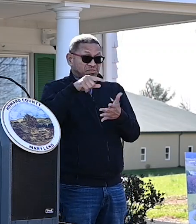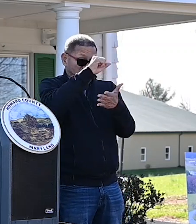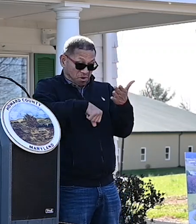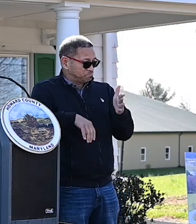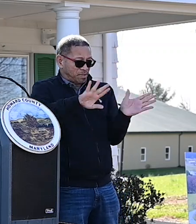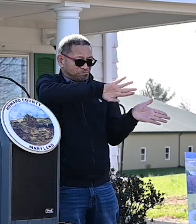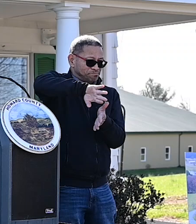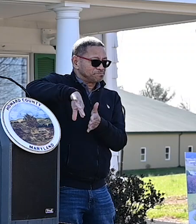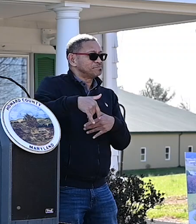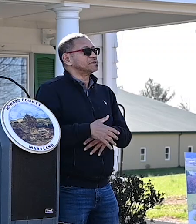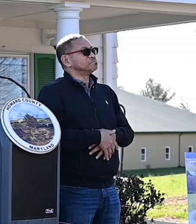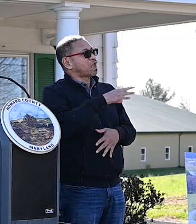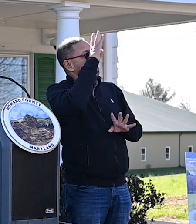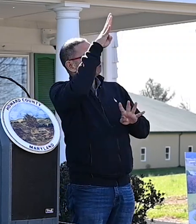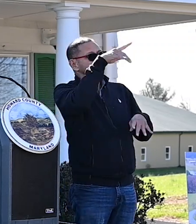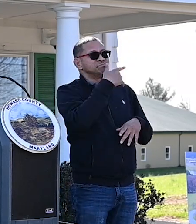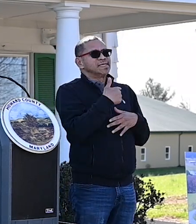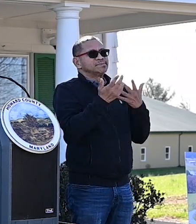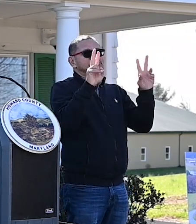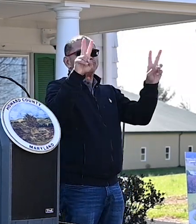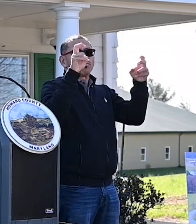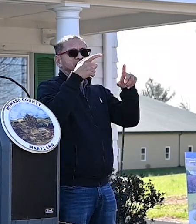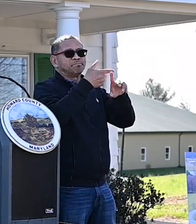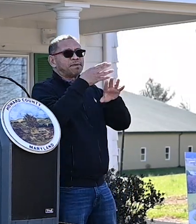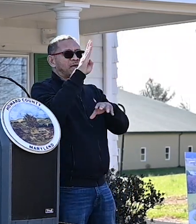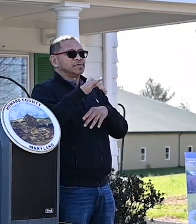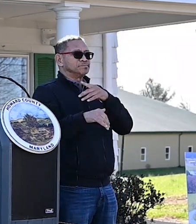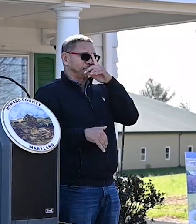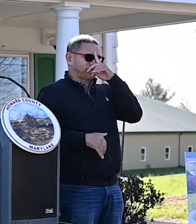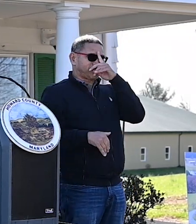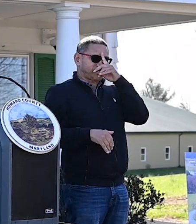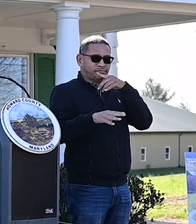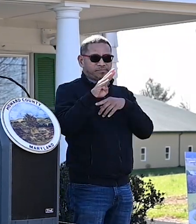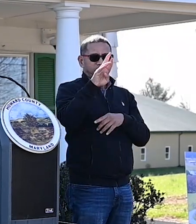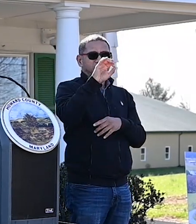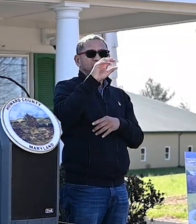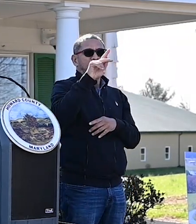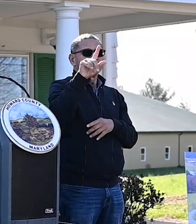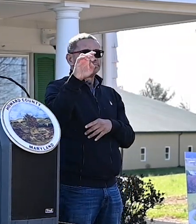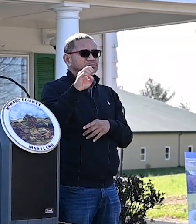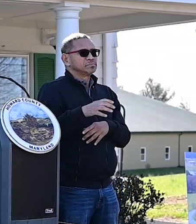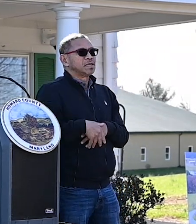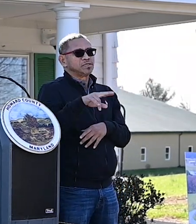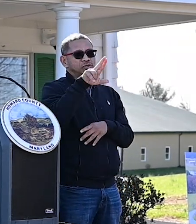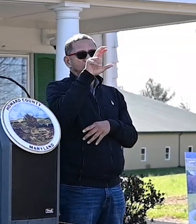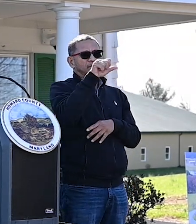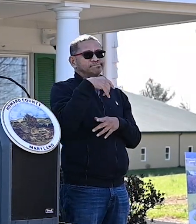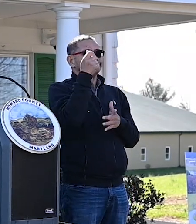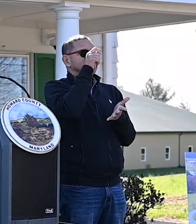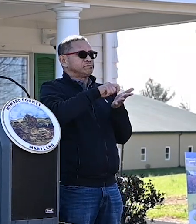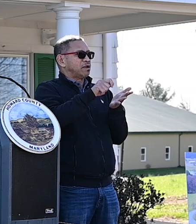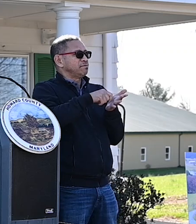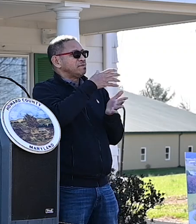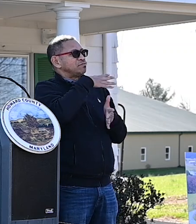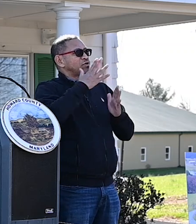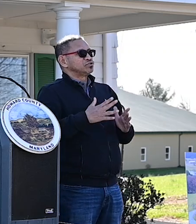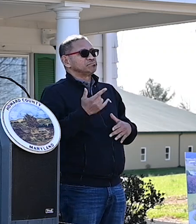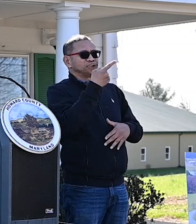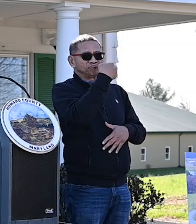script. And it was a quote by Brooke Rollins, who is our U.S. Secretary of